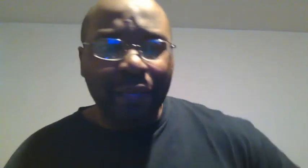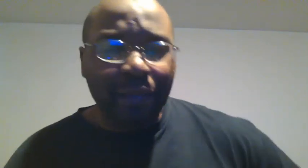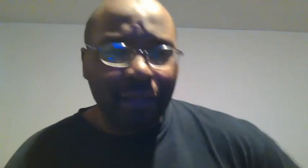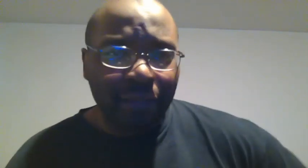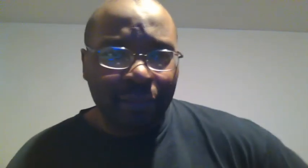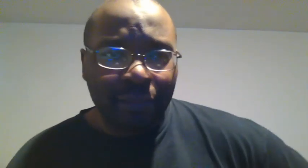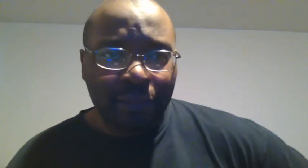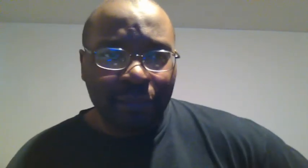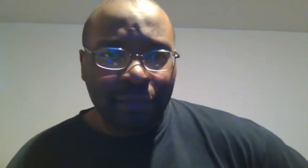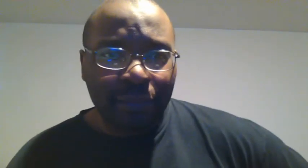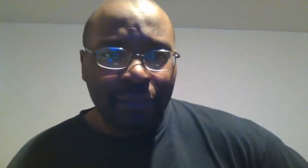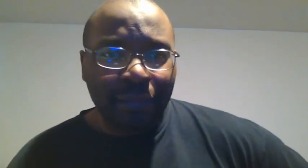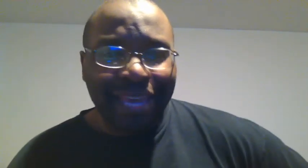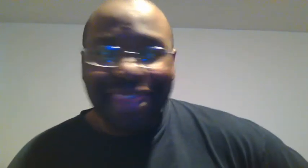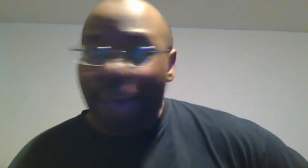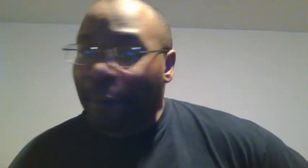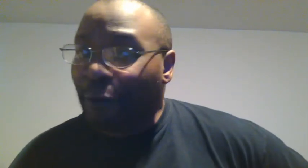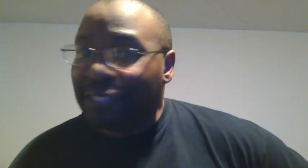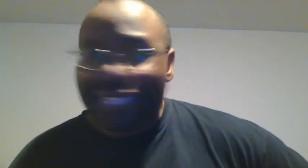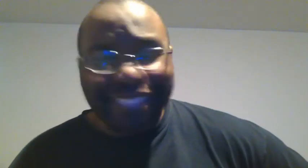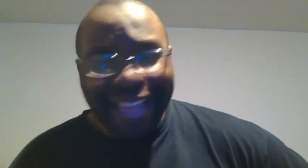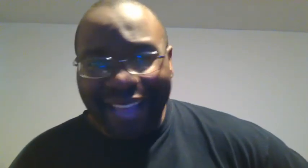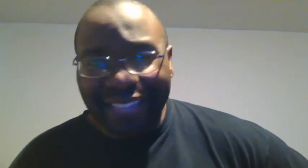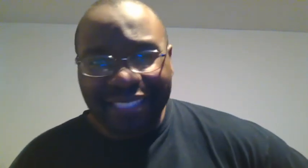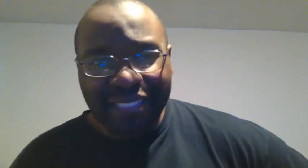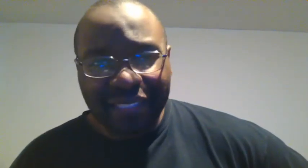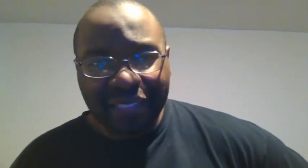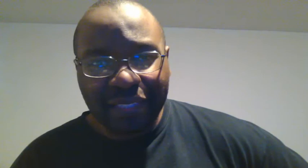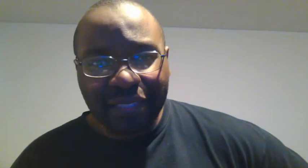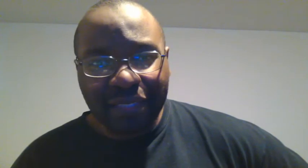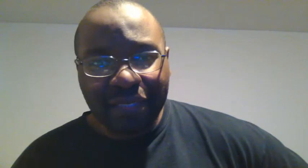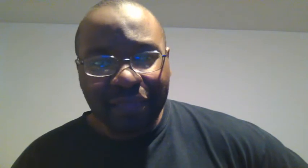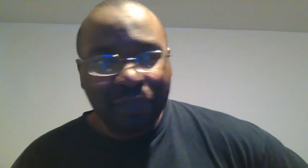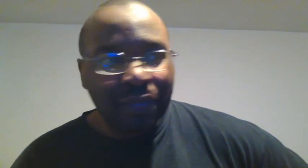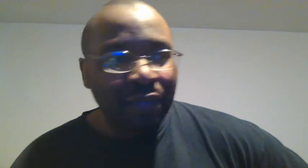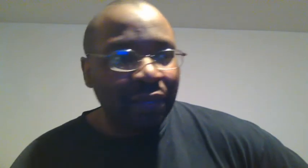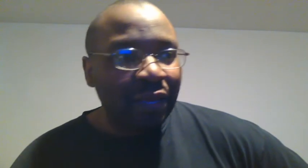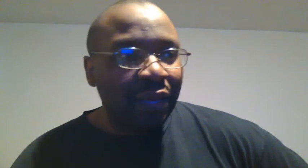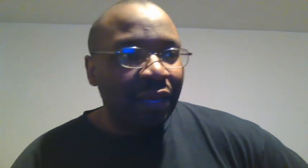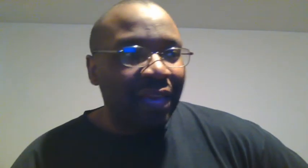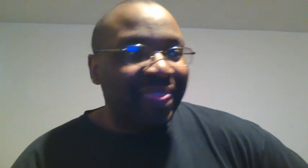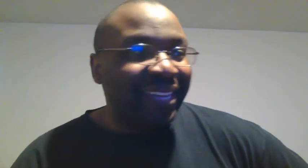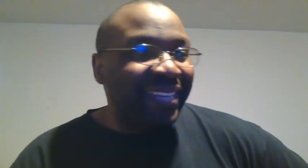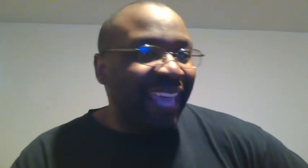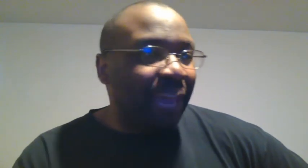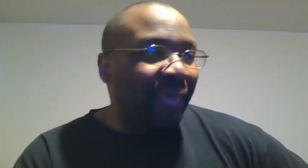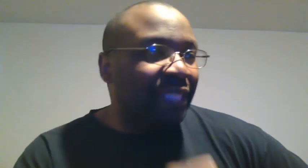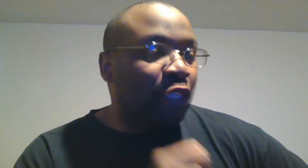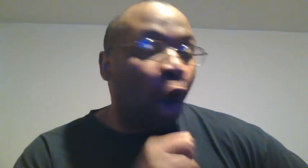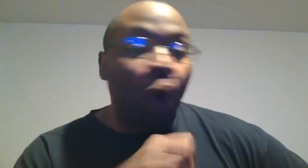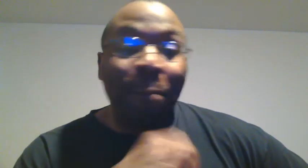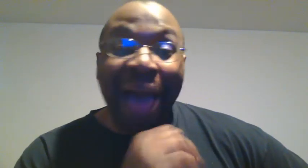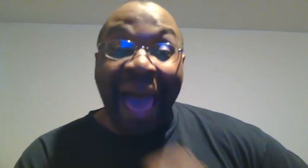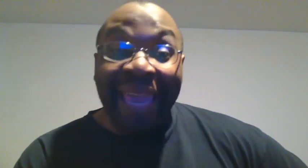That person is not. The demons are my